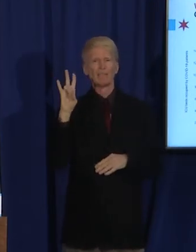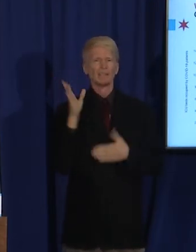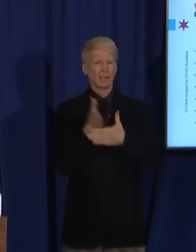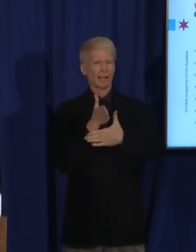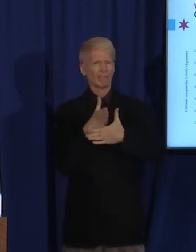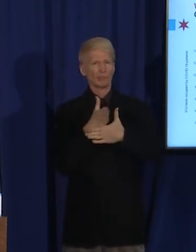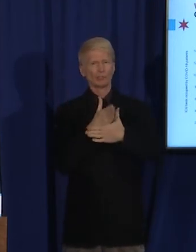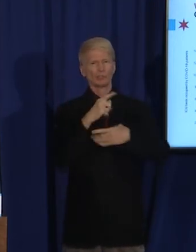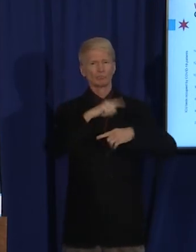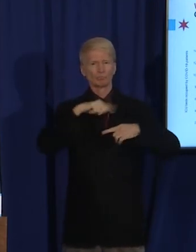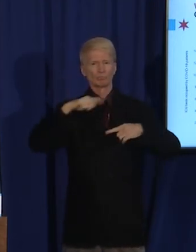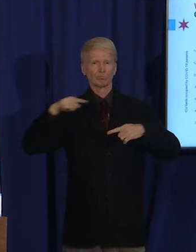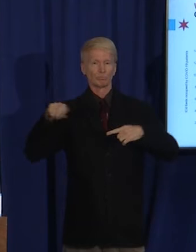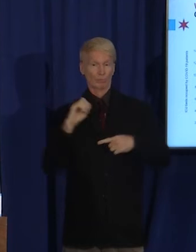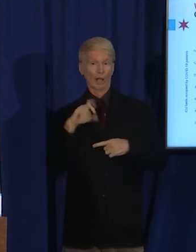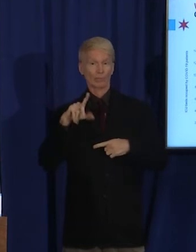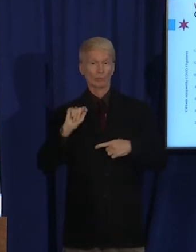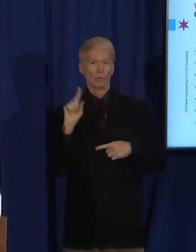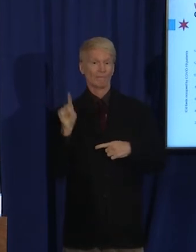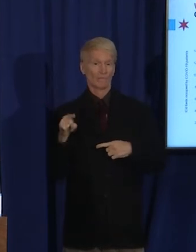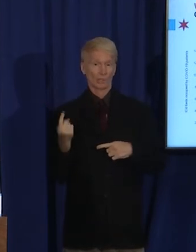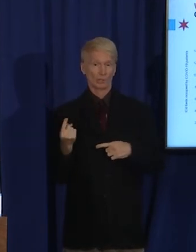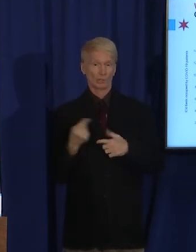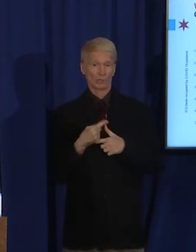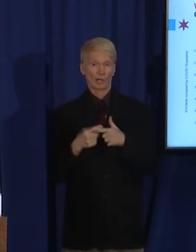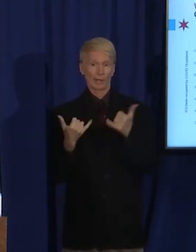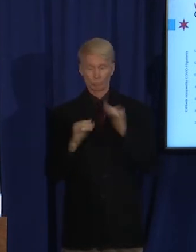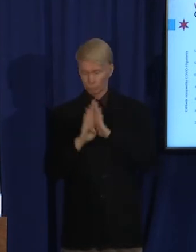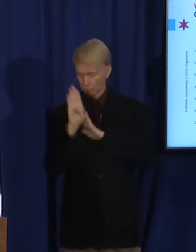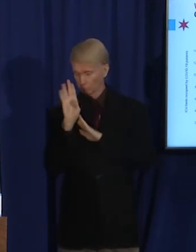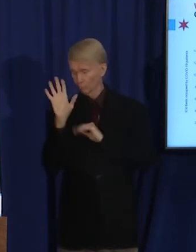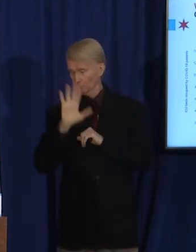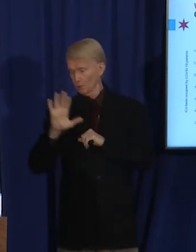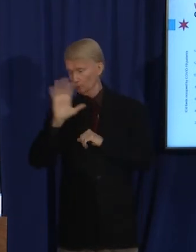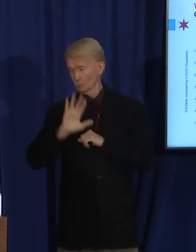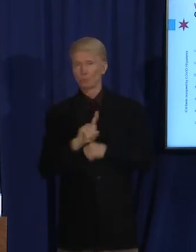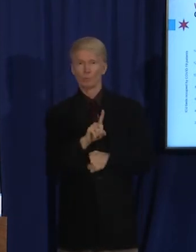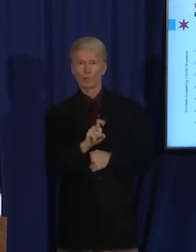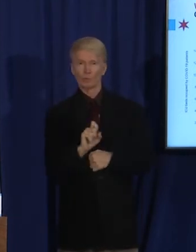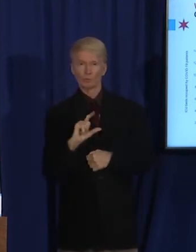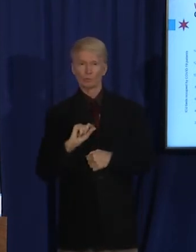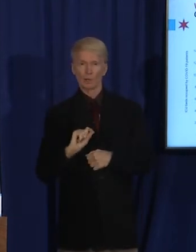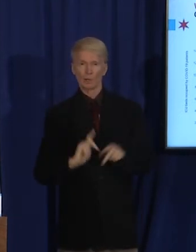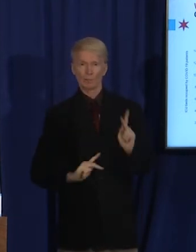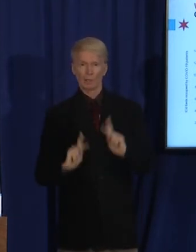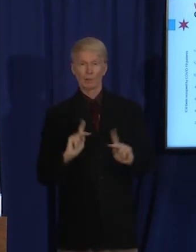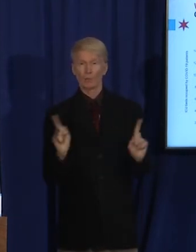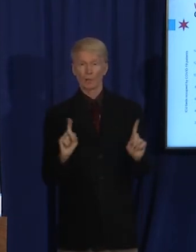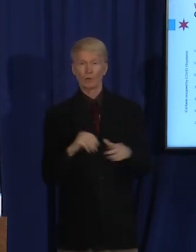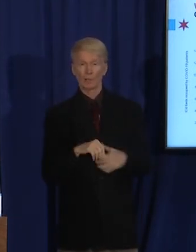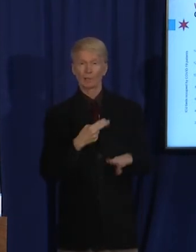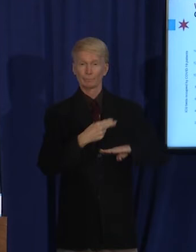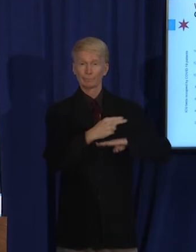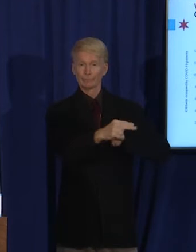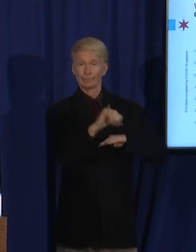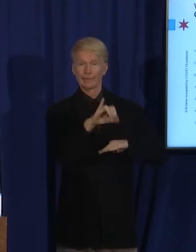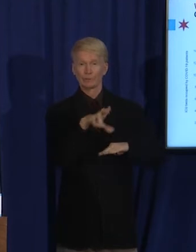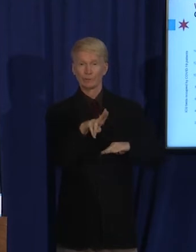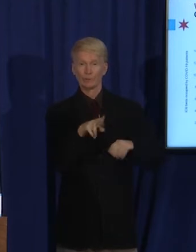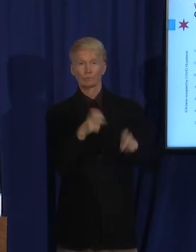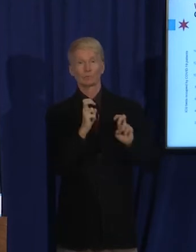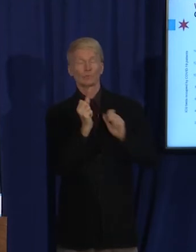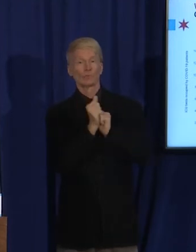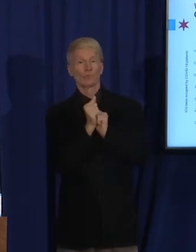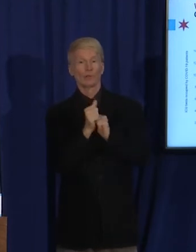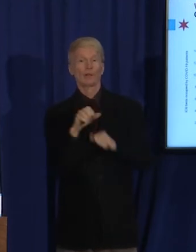average, October 1st. And we've gone up to now an average of 120 people in the ICU with COVID